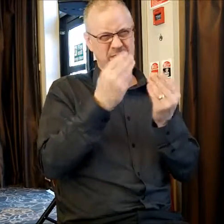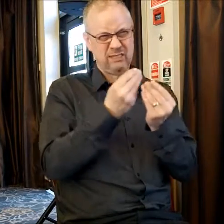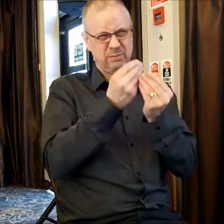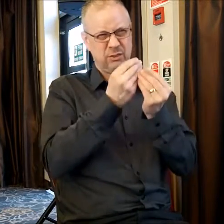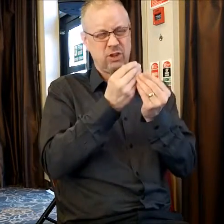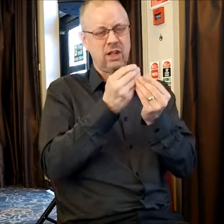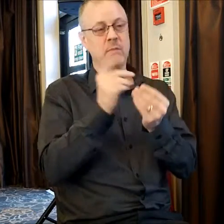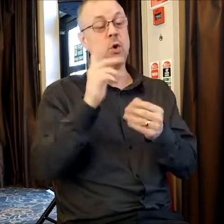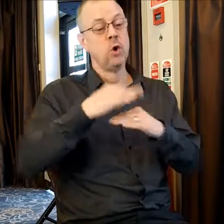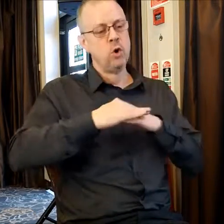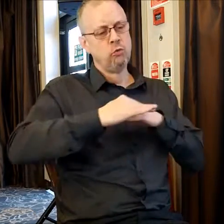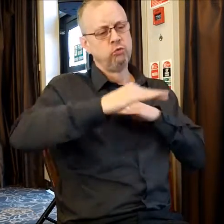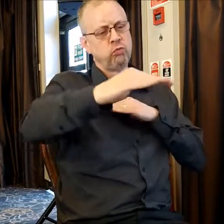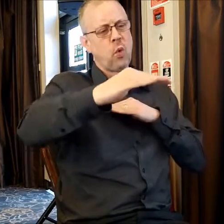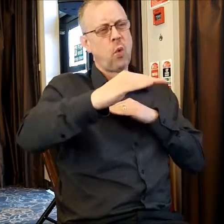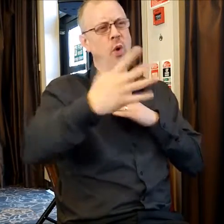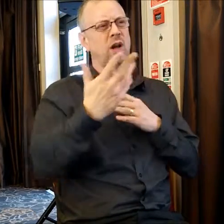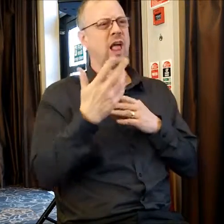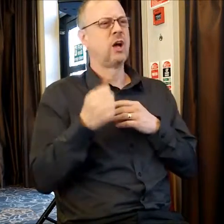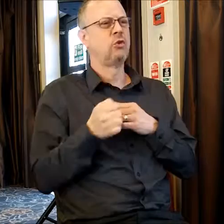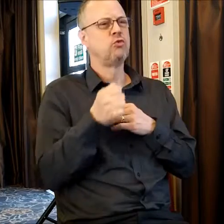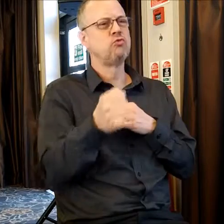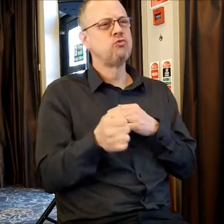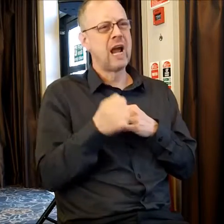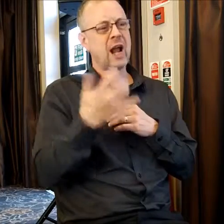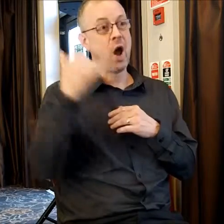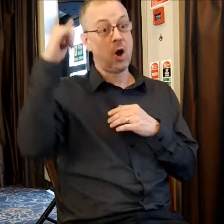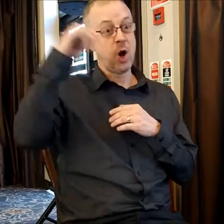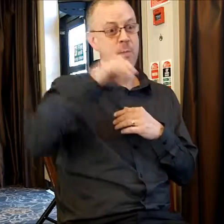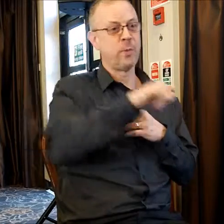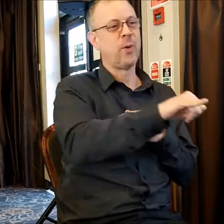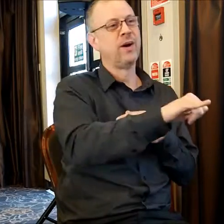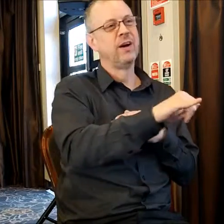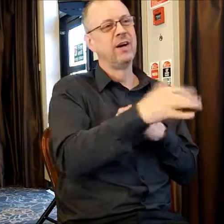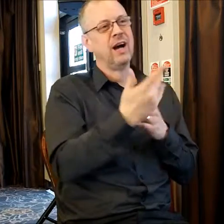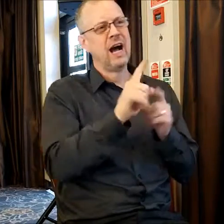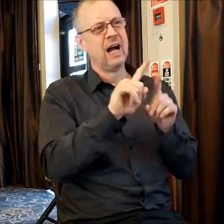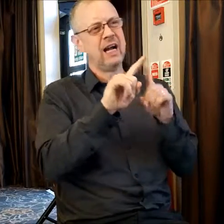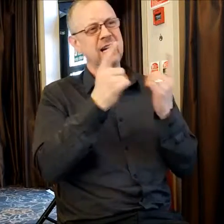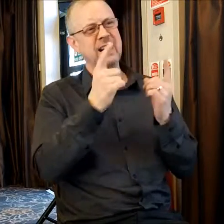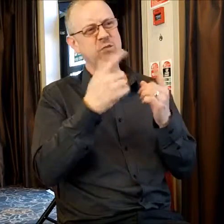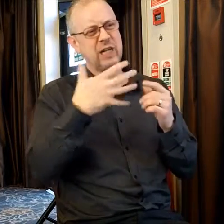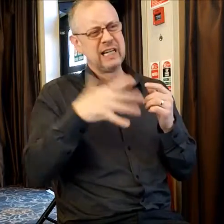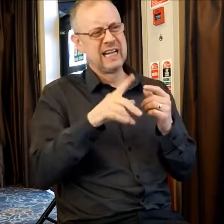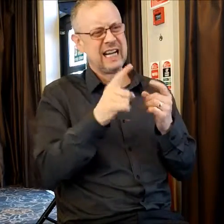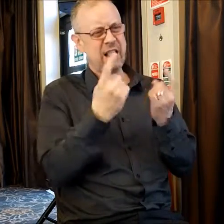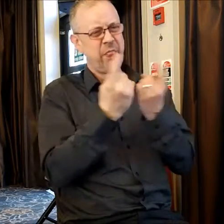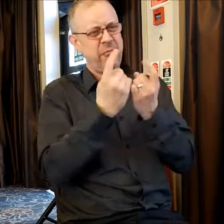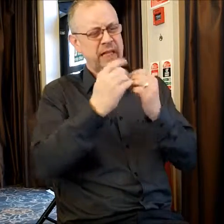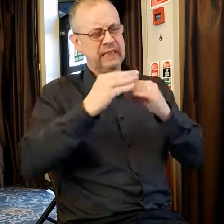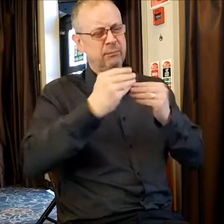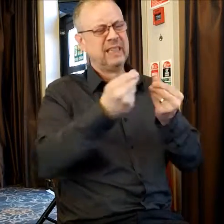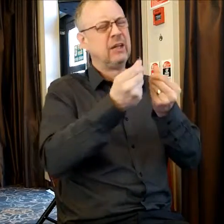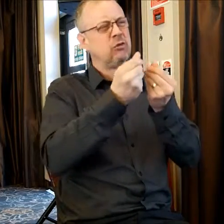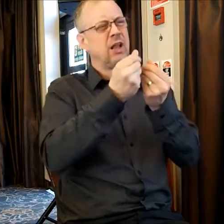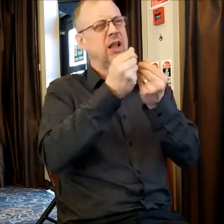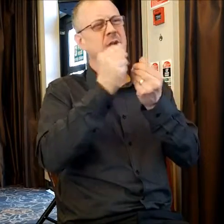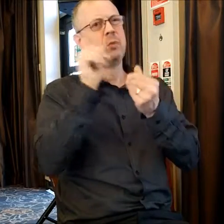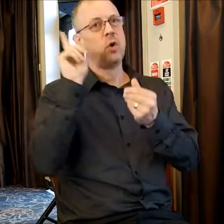a railway or an airport, all different requirements technically. In Africa, 1, maybe 2 grades are